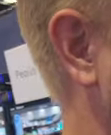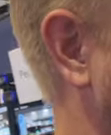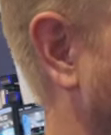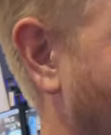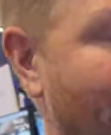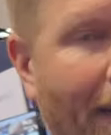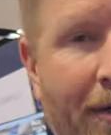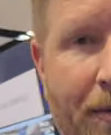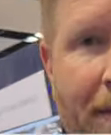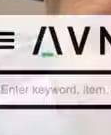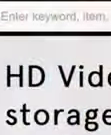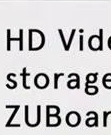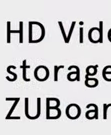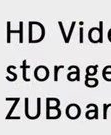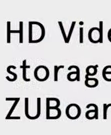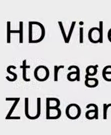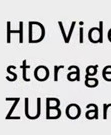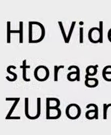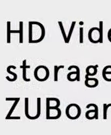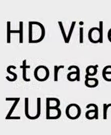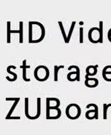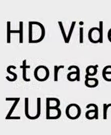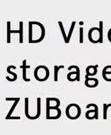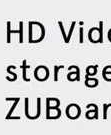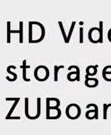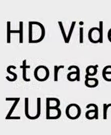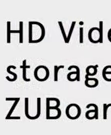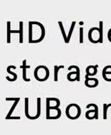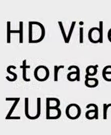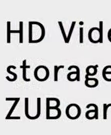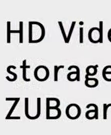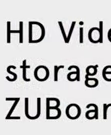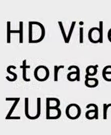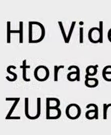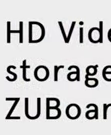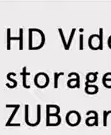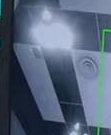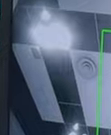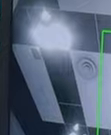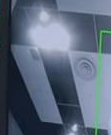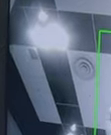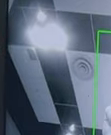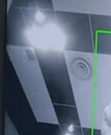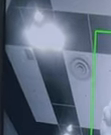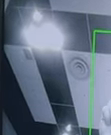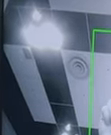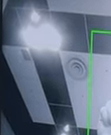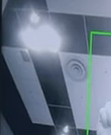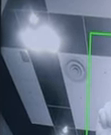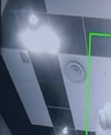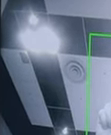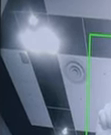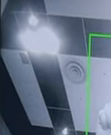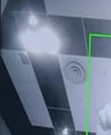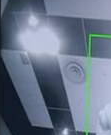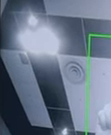I.O. modules, one with DisplayPort which we have showcasing what's going on with the application which is an ASL classification